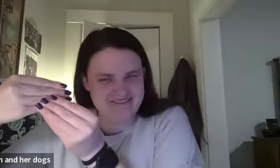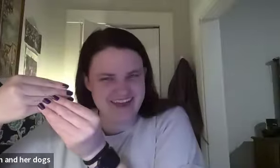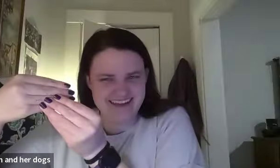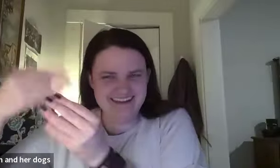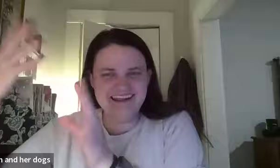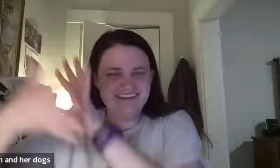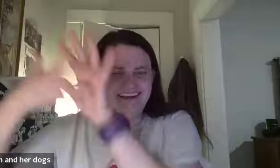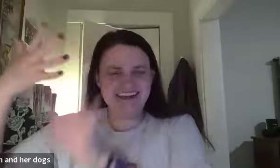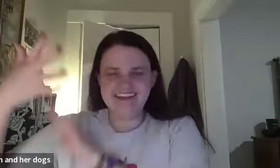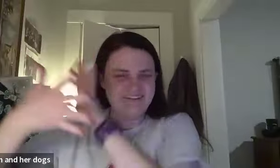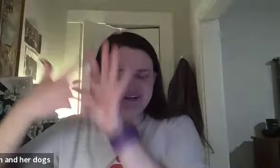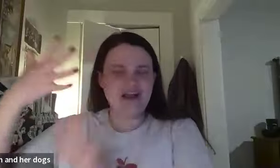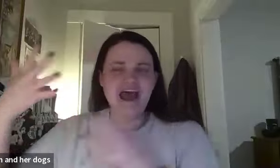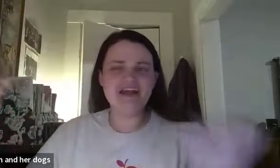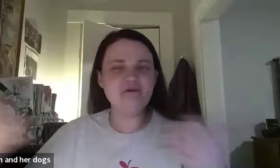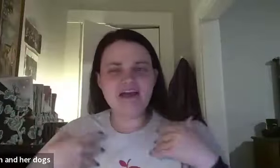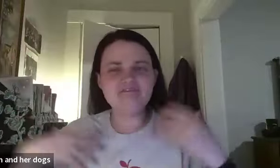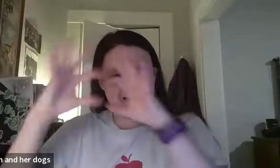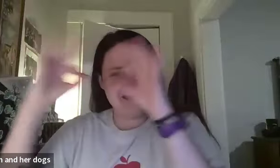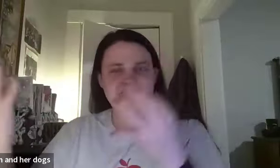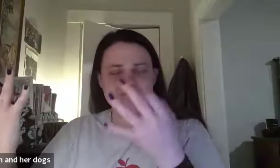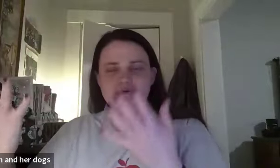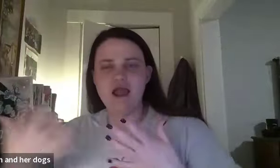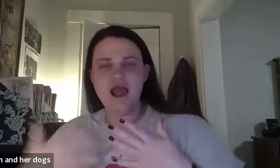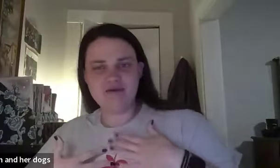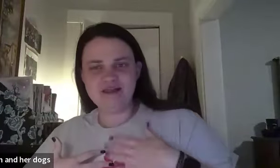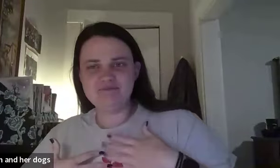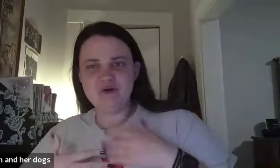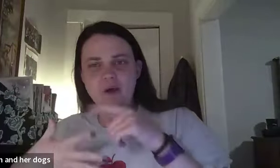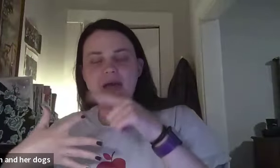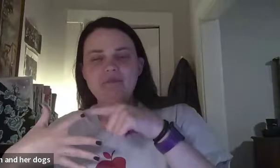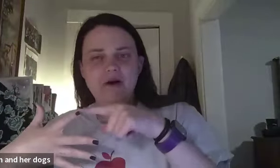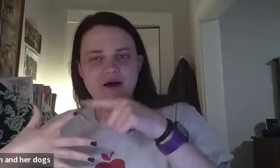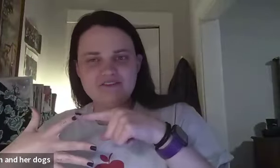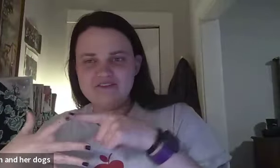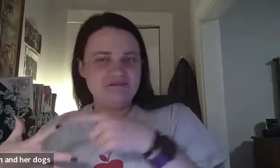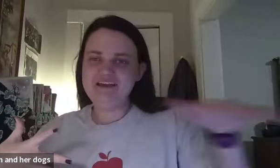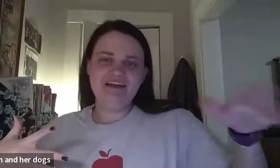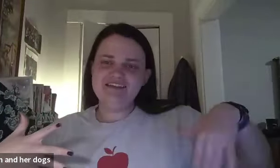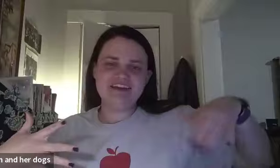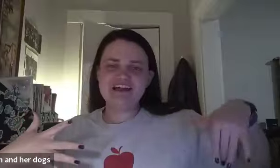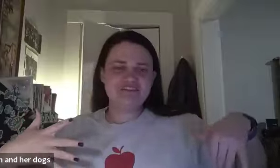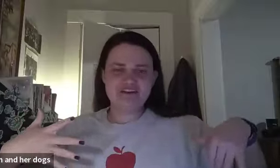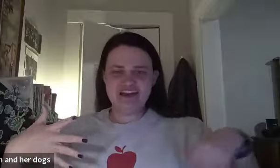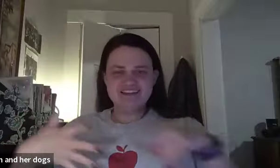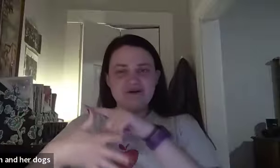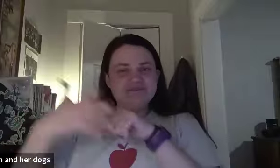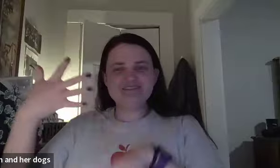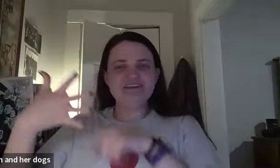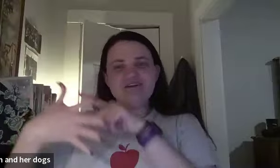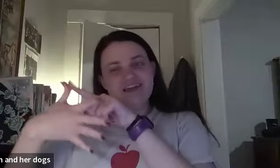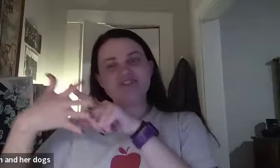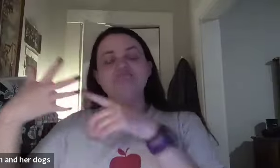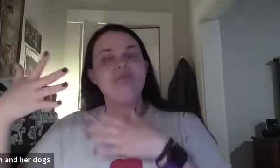five yet. I don't have that kind of family where I'm the mom of the family. That's not there yet. So I'm still like, oh yeah, just